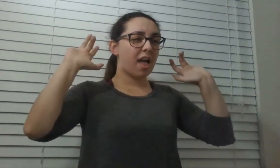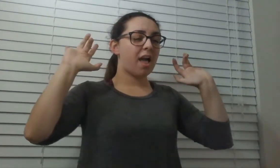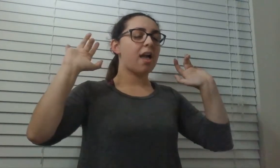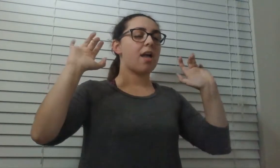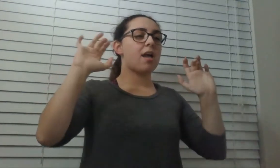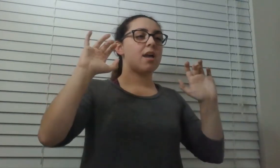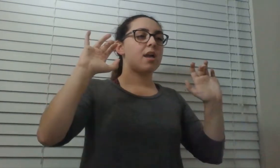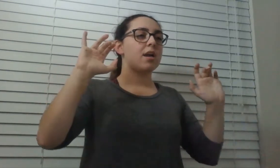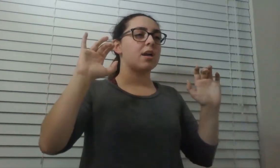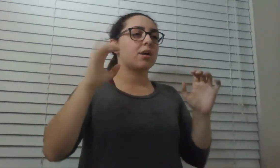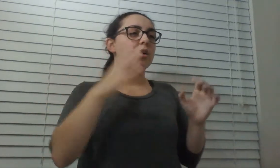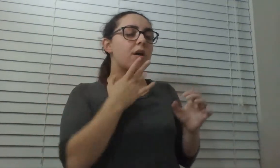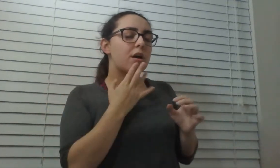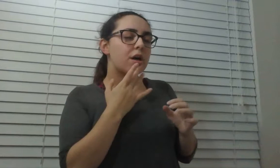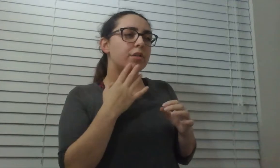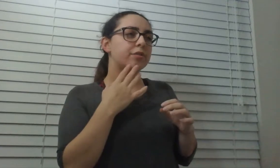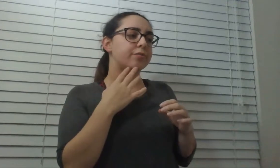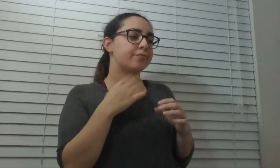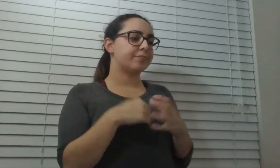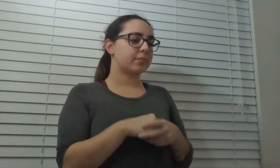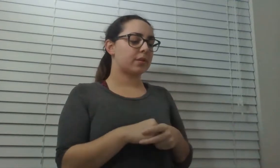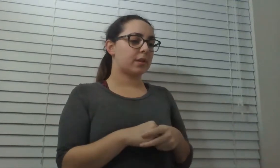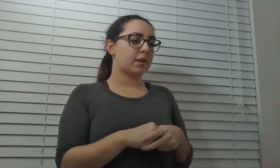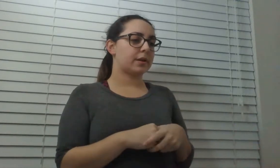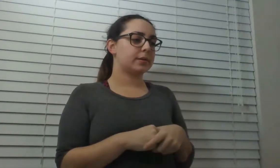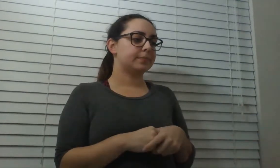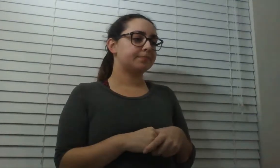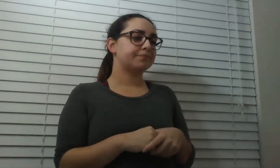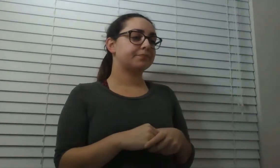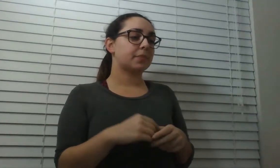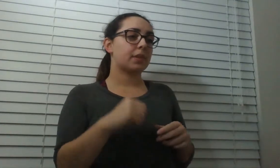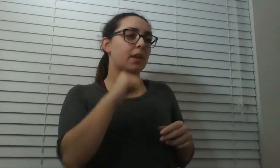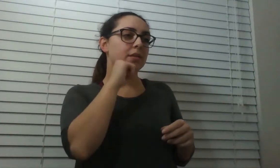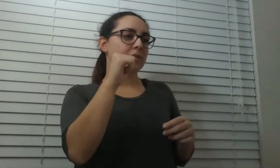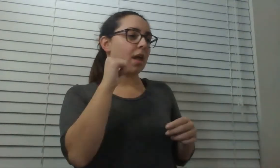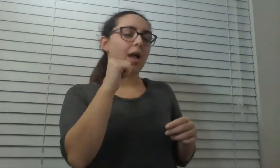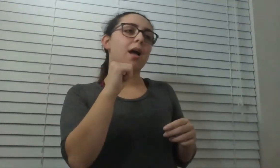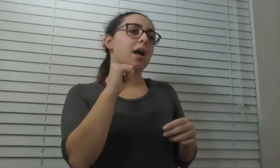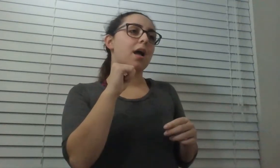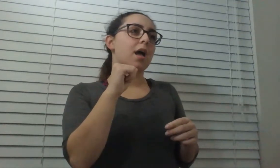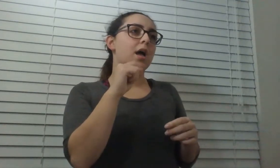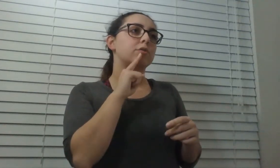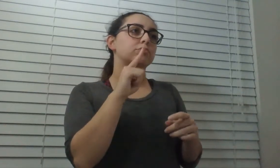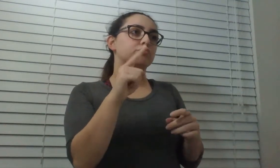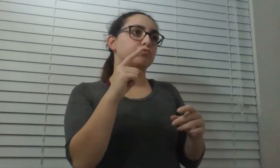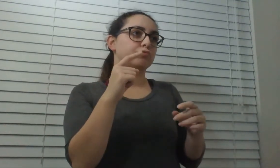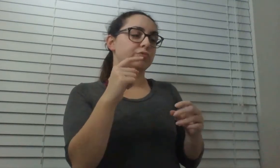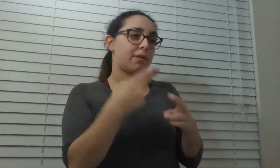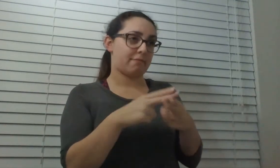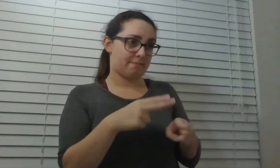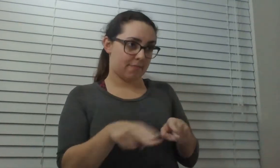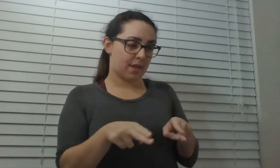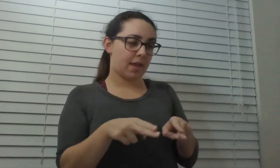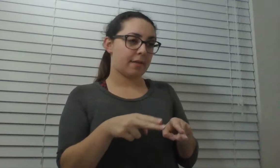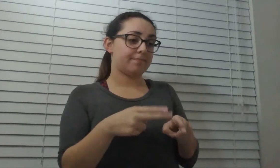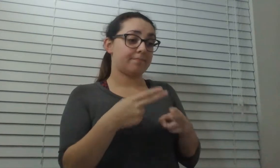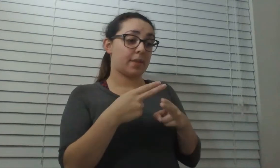of them is this sugar egg that we were talking about. It's not a real egg? No, it's molded sugar. It's hollow